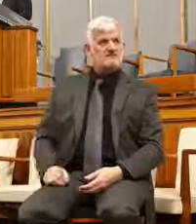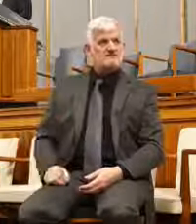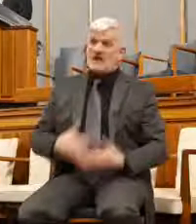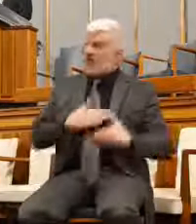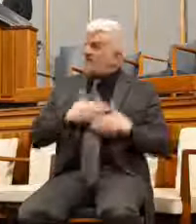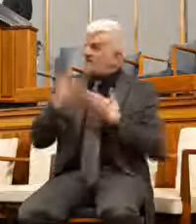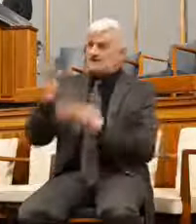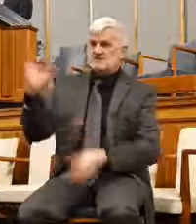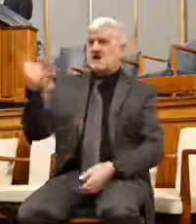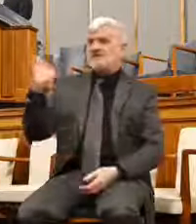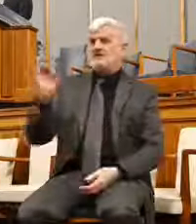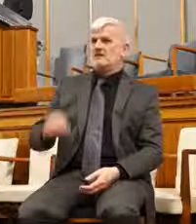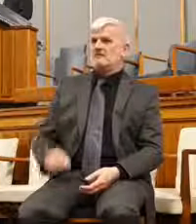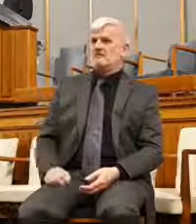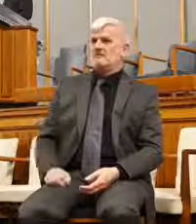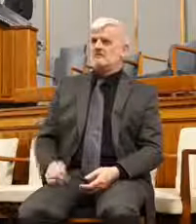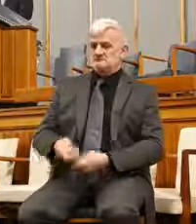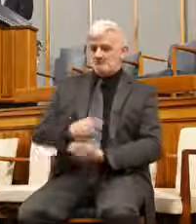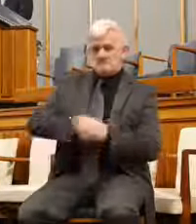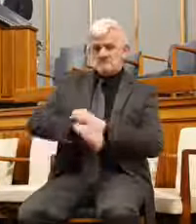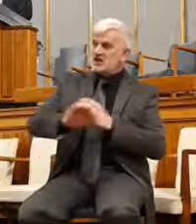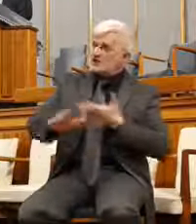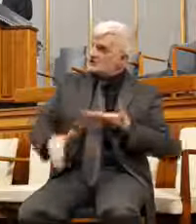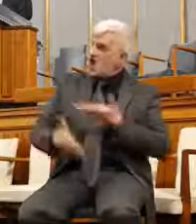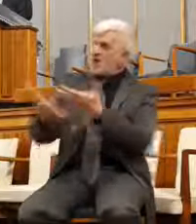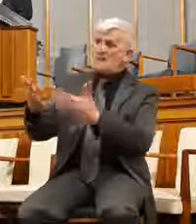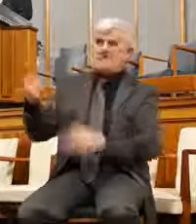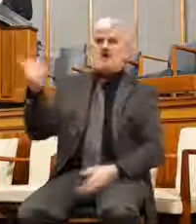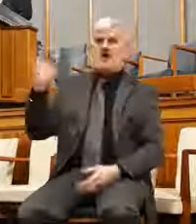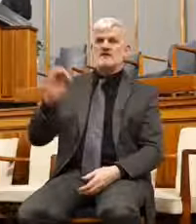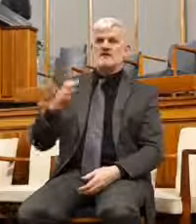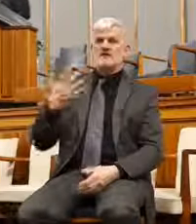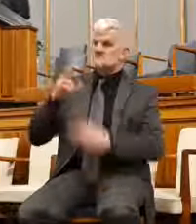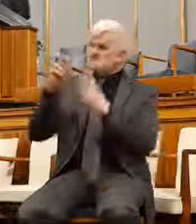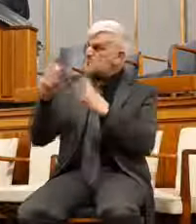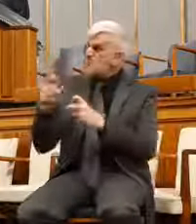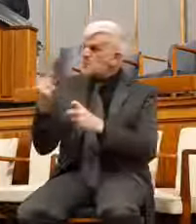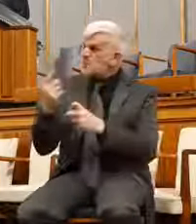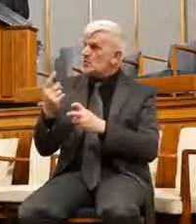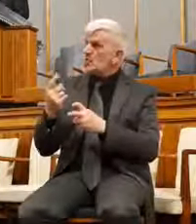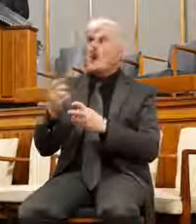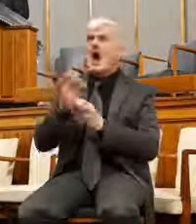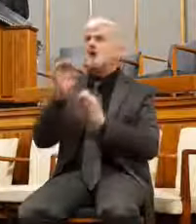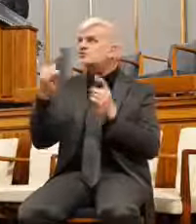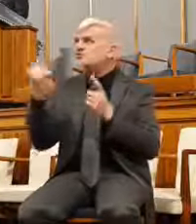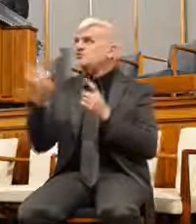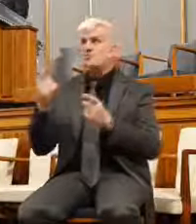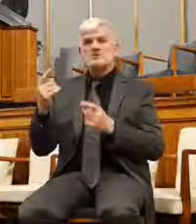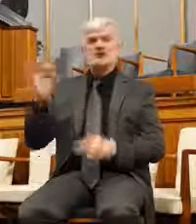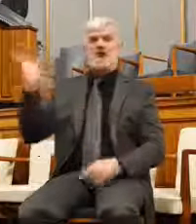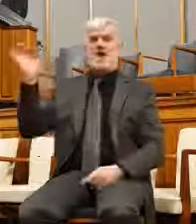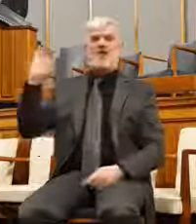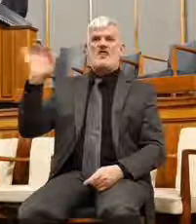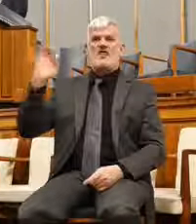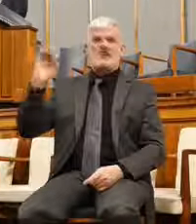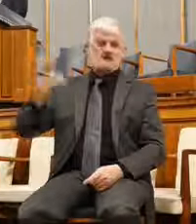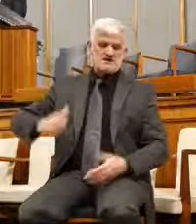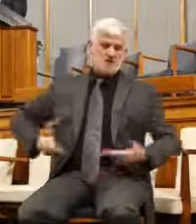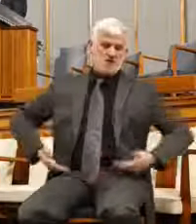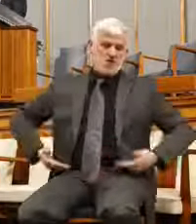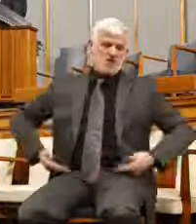loved and not served and not studied and not inquired after, the one who made all,